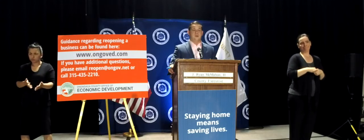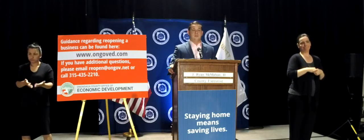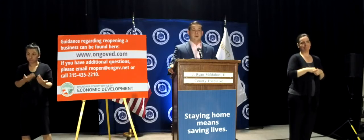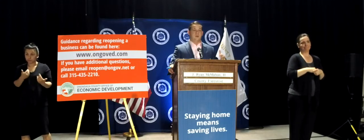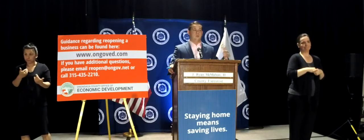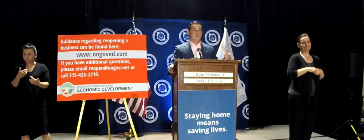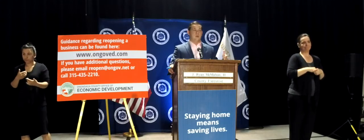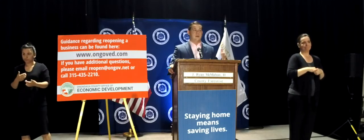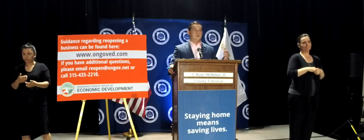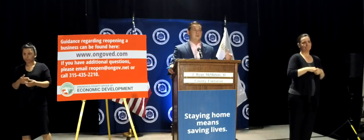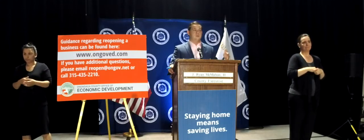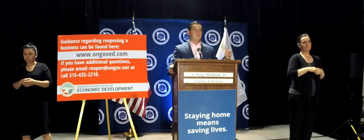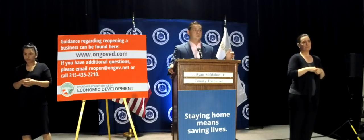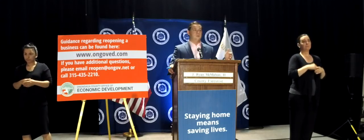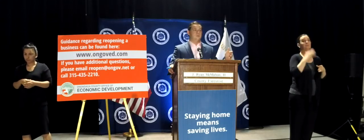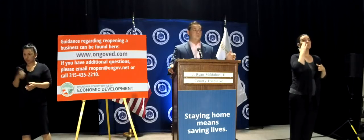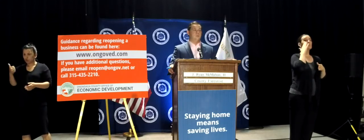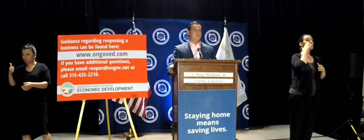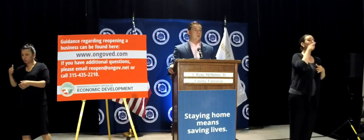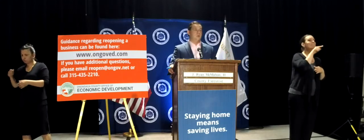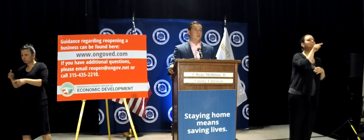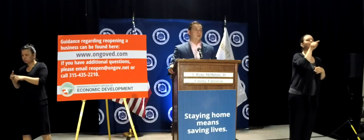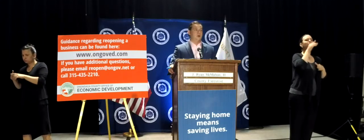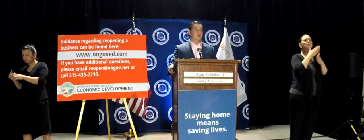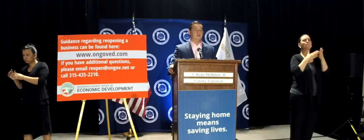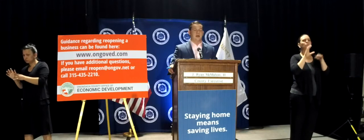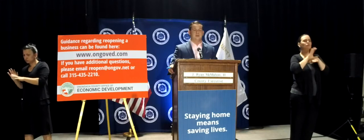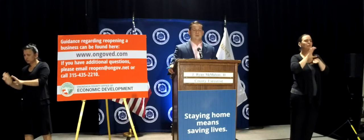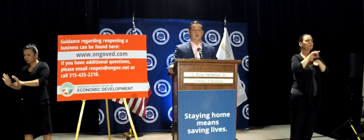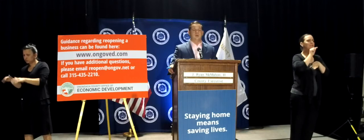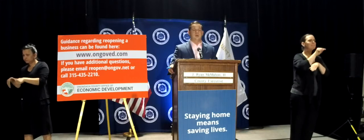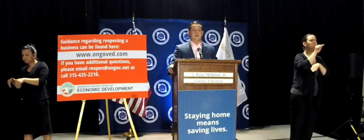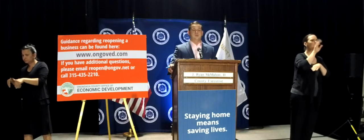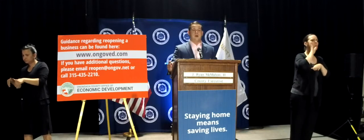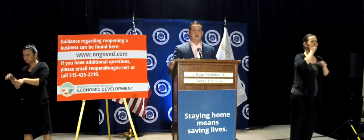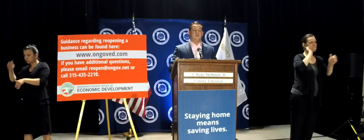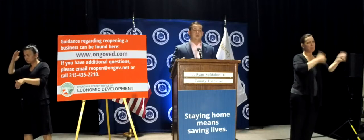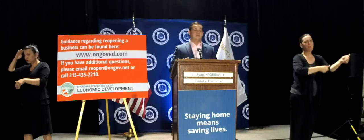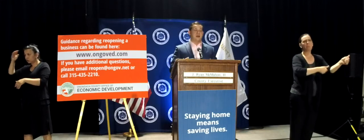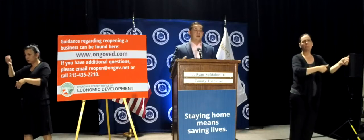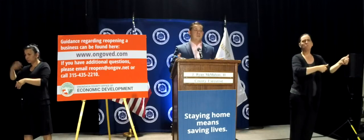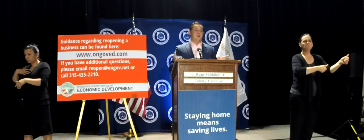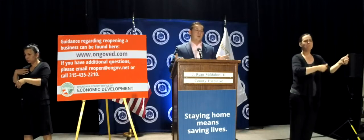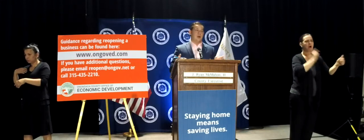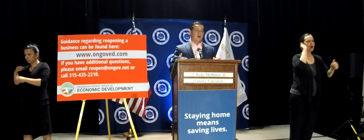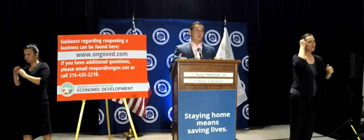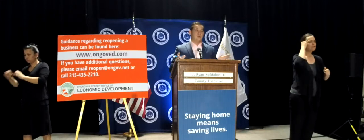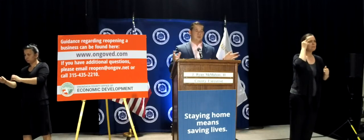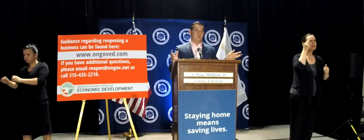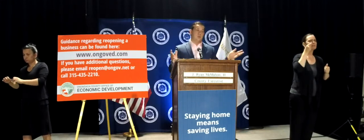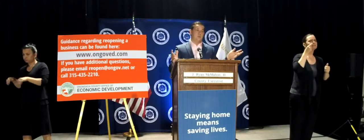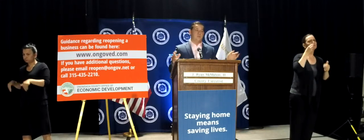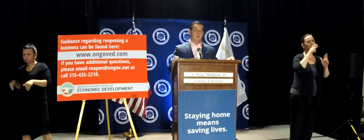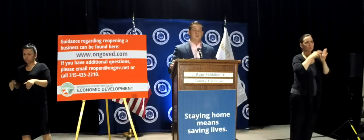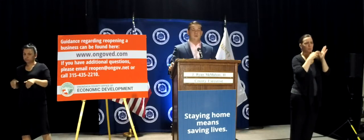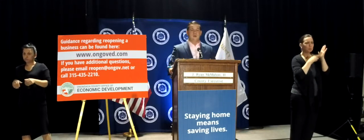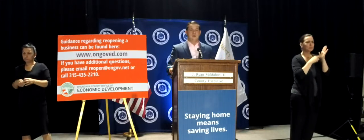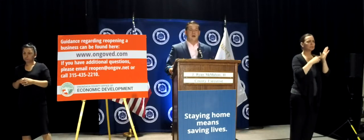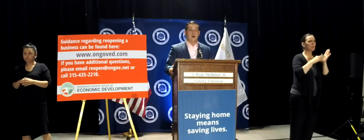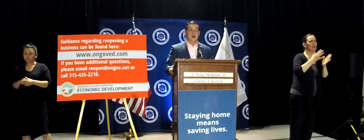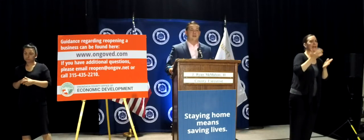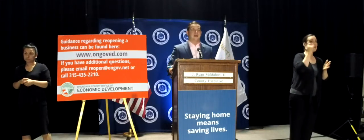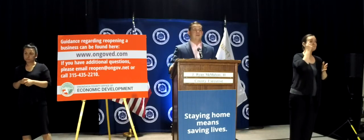know there's some that are going with the governor's guidance. So that's why if we can find a middle ground, which is what we